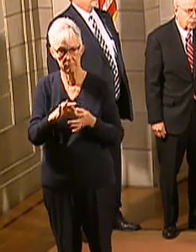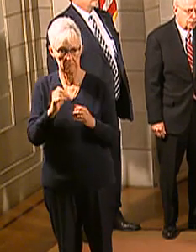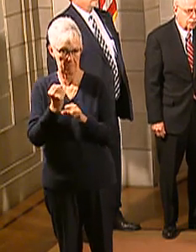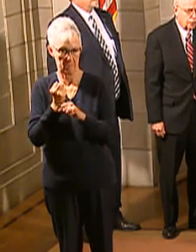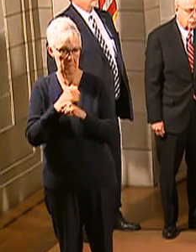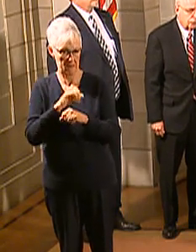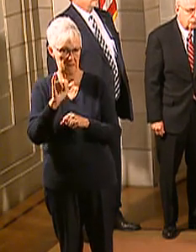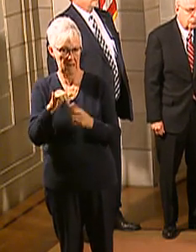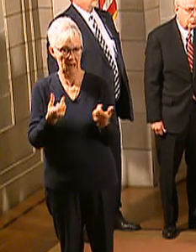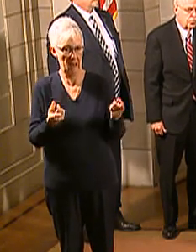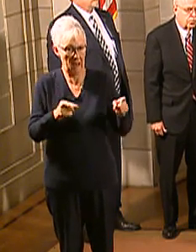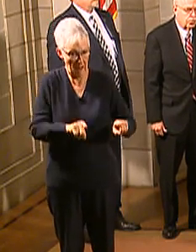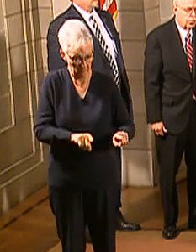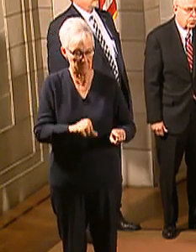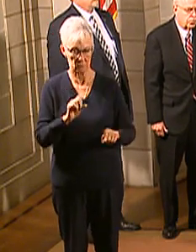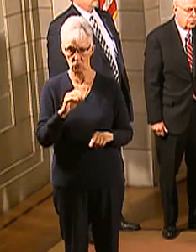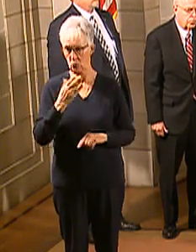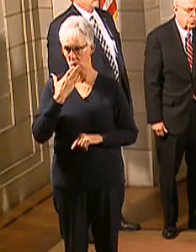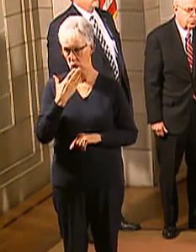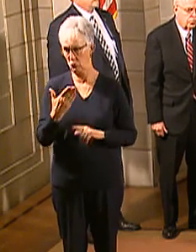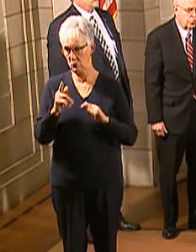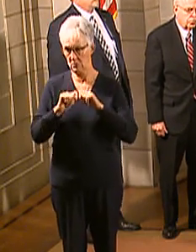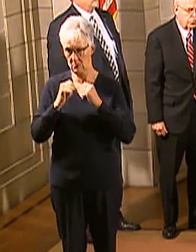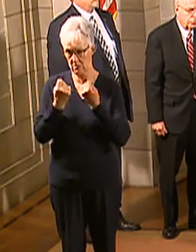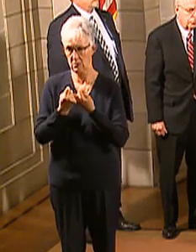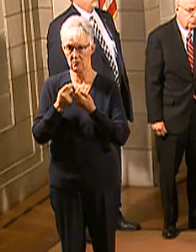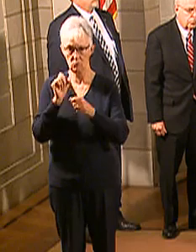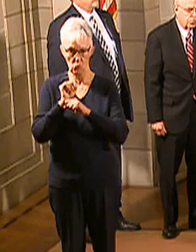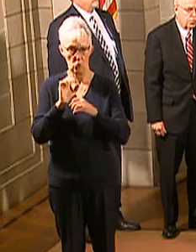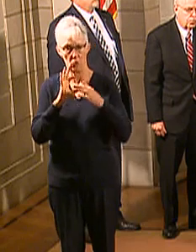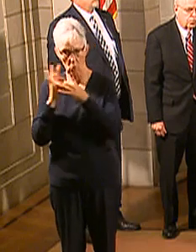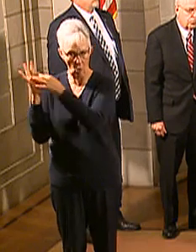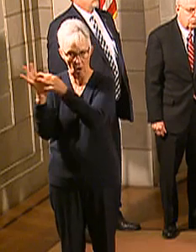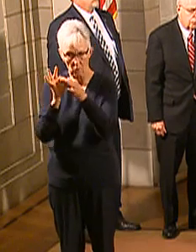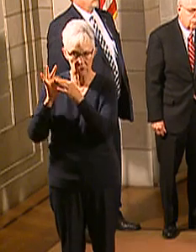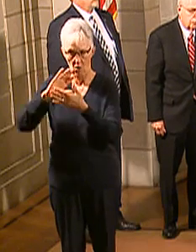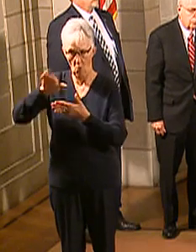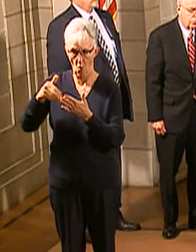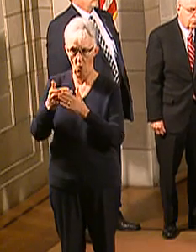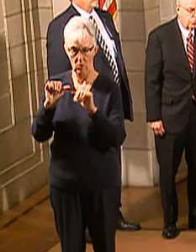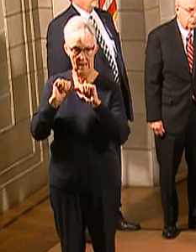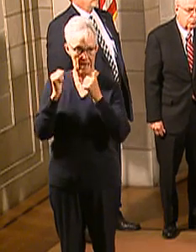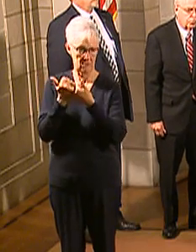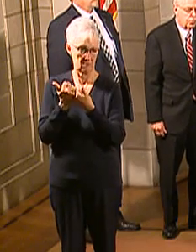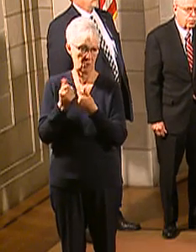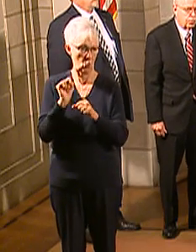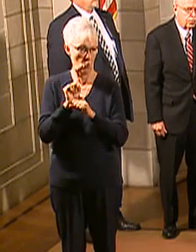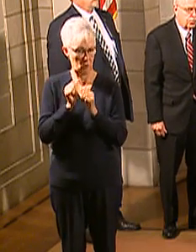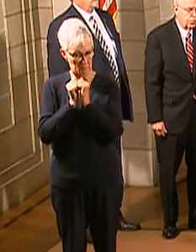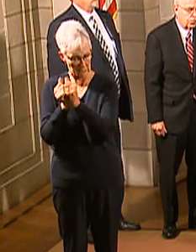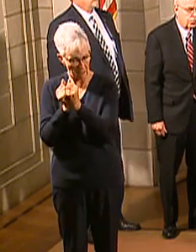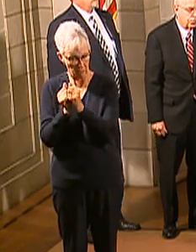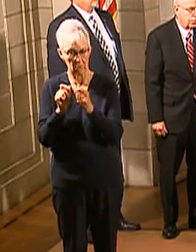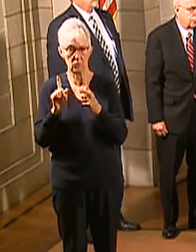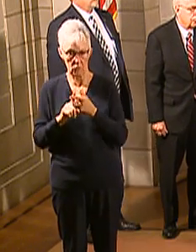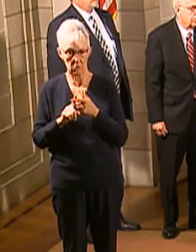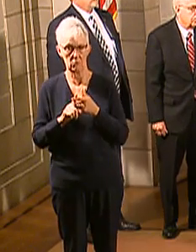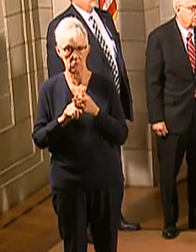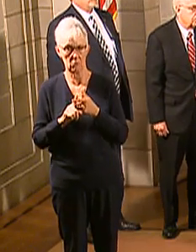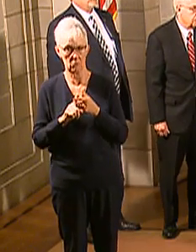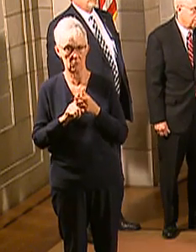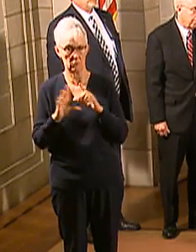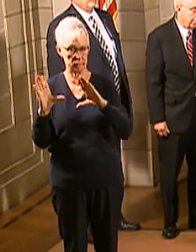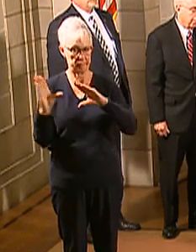and just overall great teamwork overall. So I just want to give a shout out to all the folks who helped work to bring that fire under control. Game and